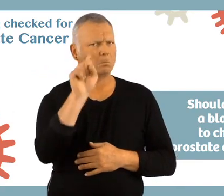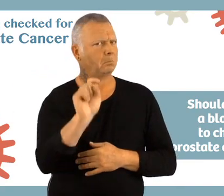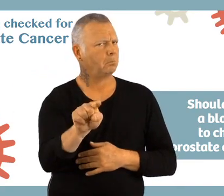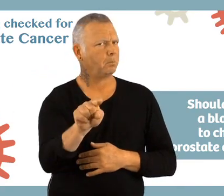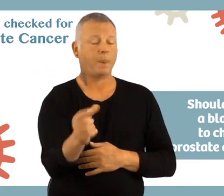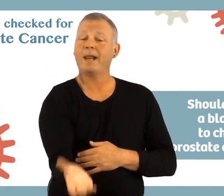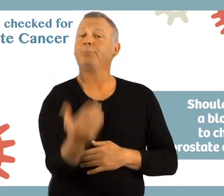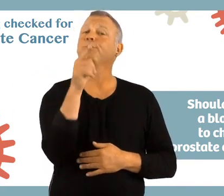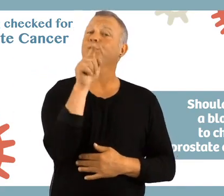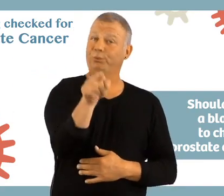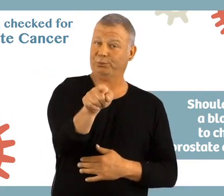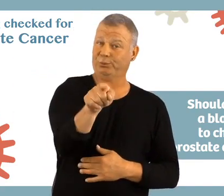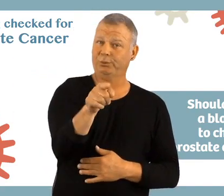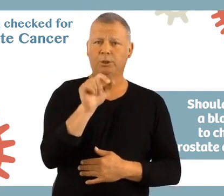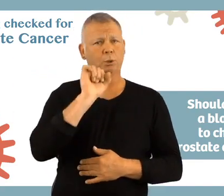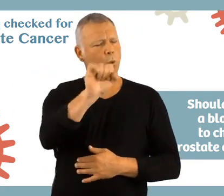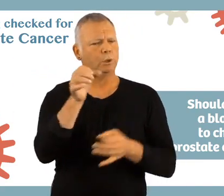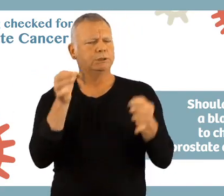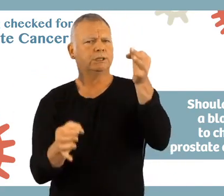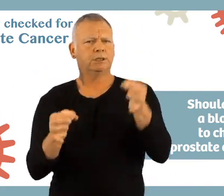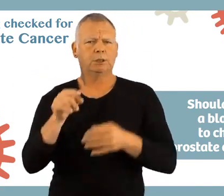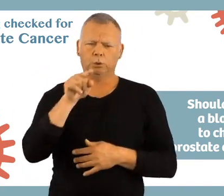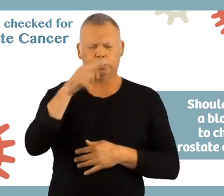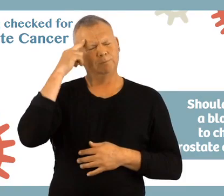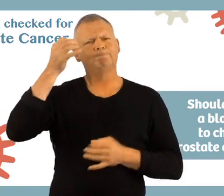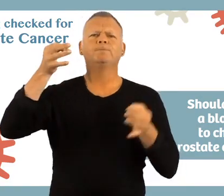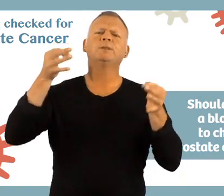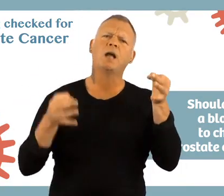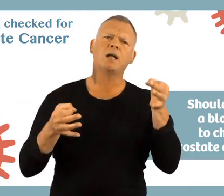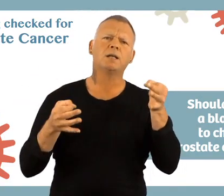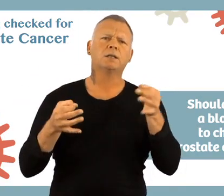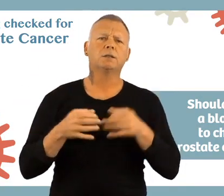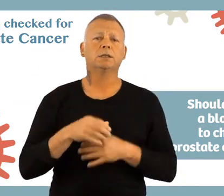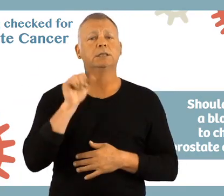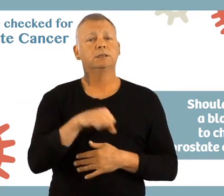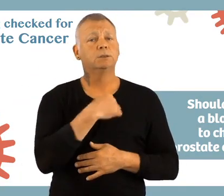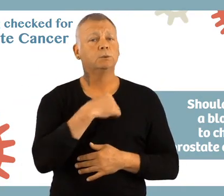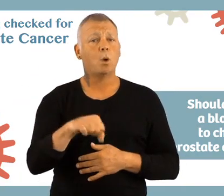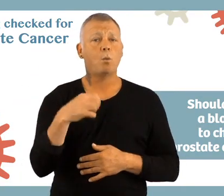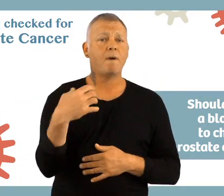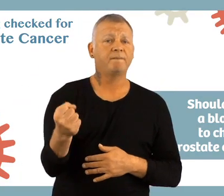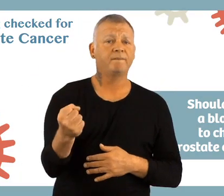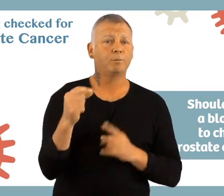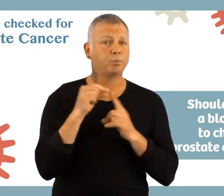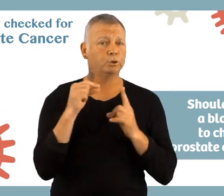Having a prostate check is your decision. Choosing whether to have a prostate check or not is an important decision to